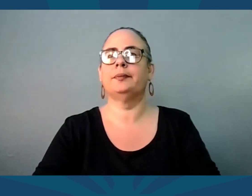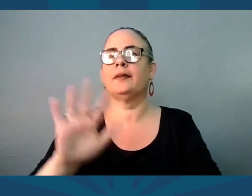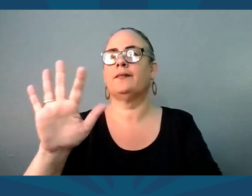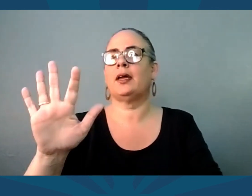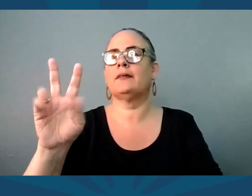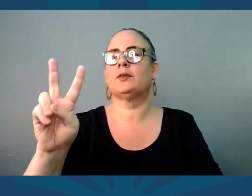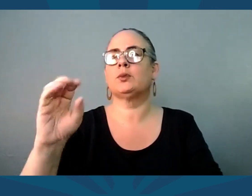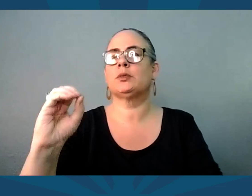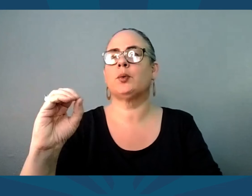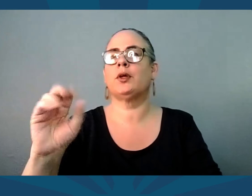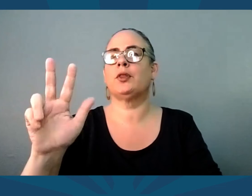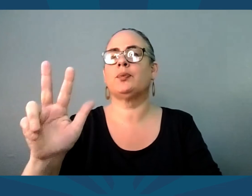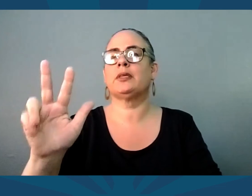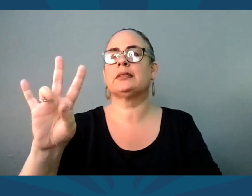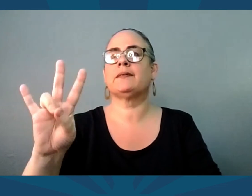TTY